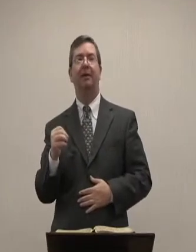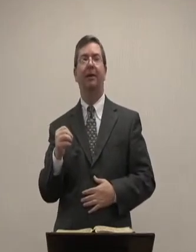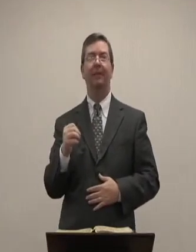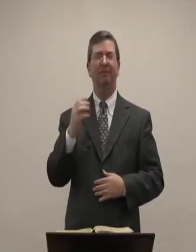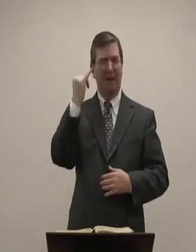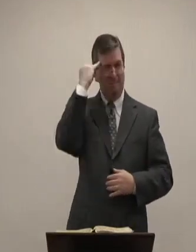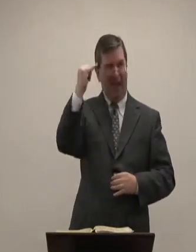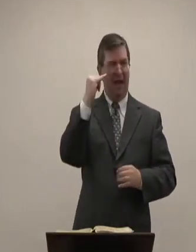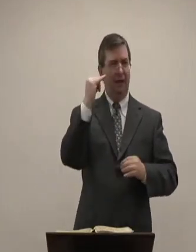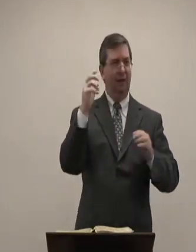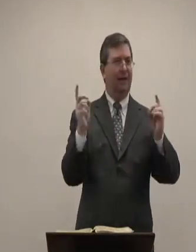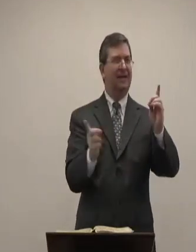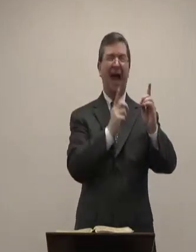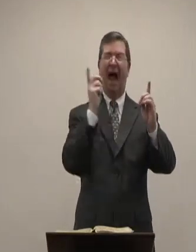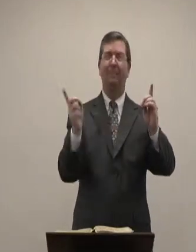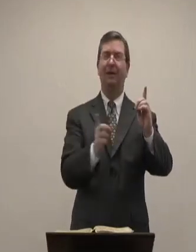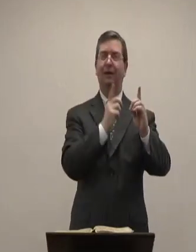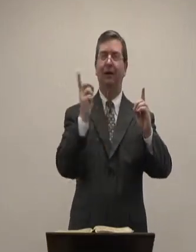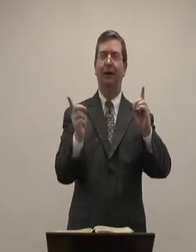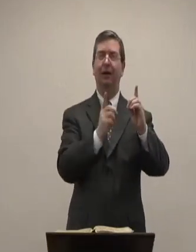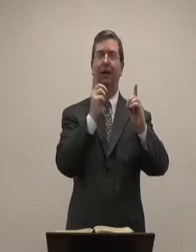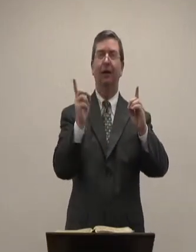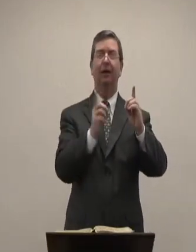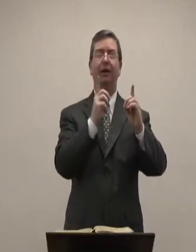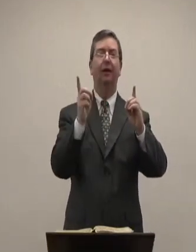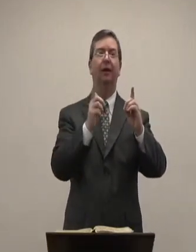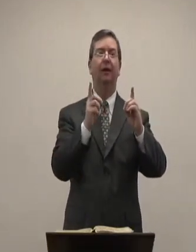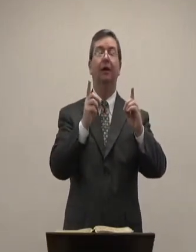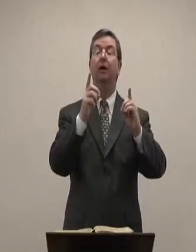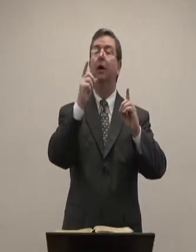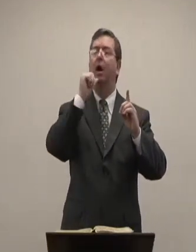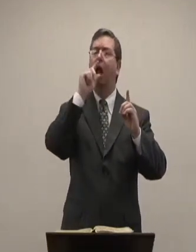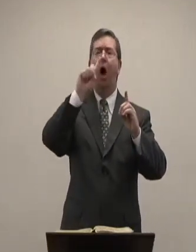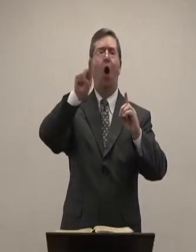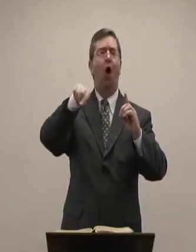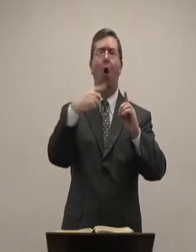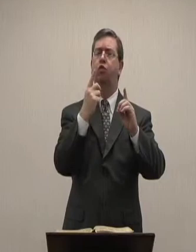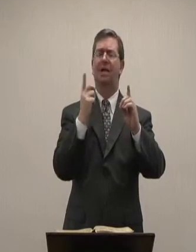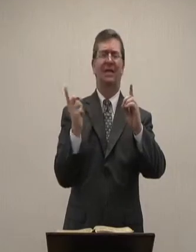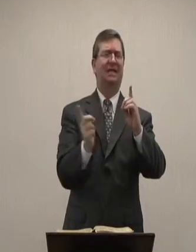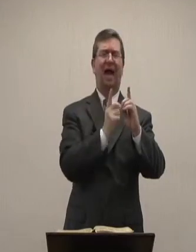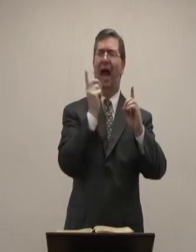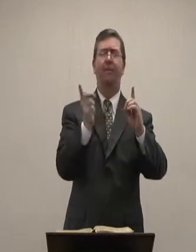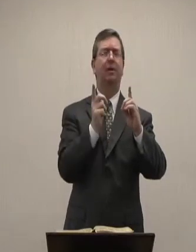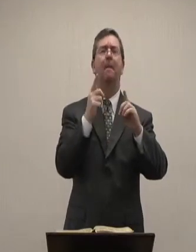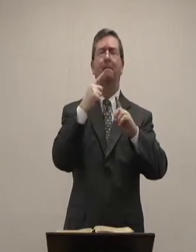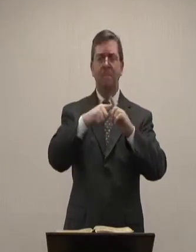it says, they gave him a piece of boiled fish, and he took it, and he ate it in their presence.